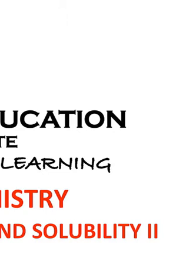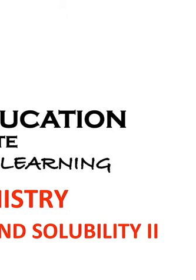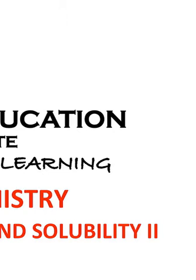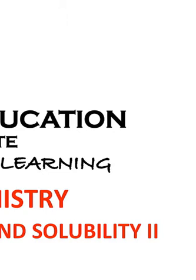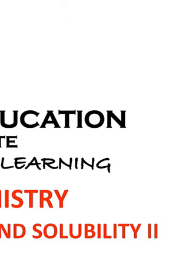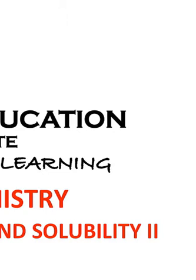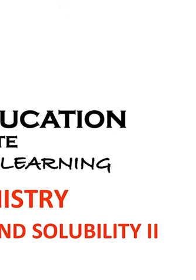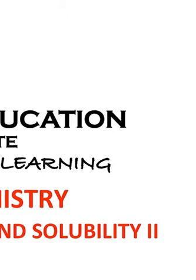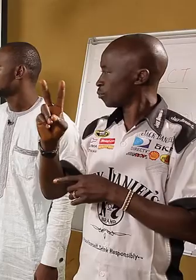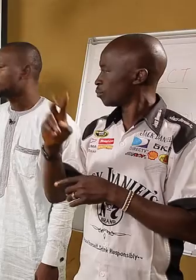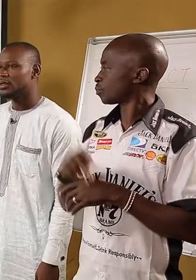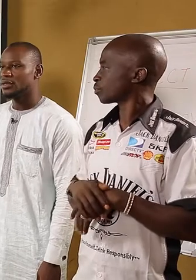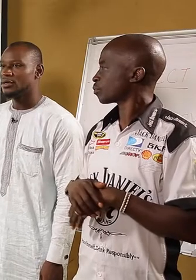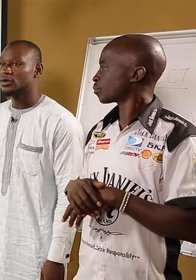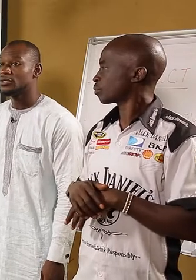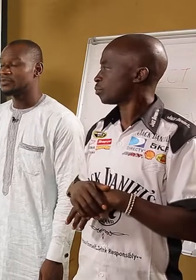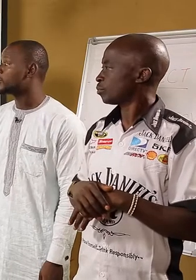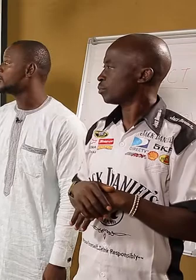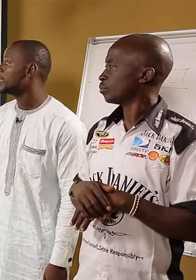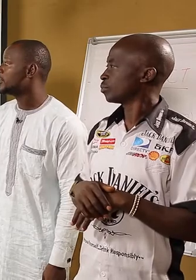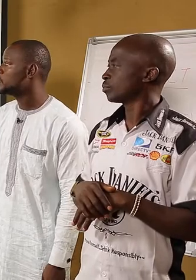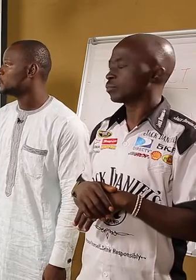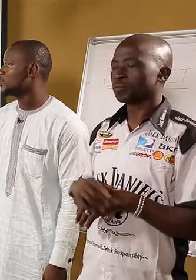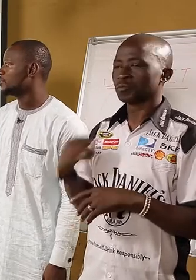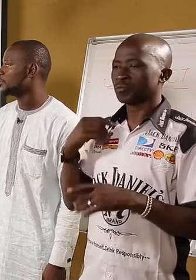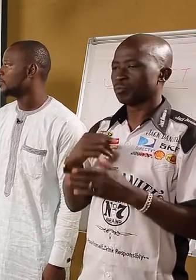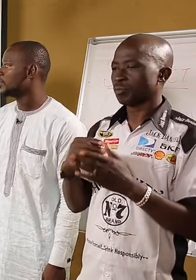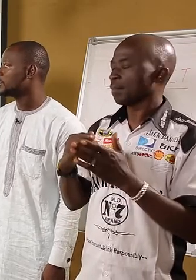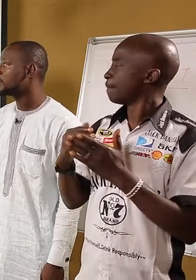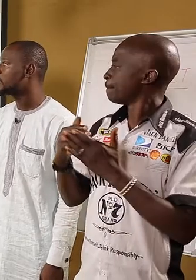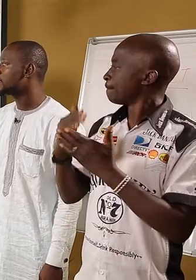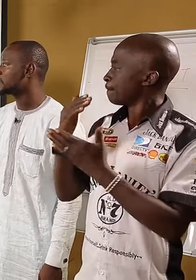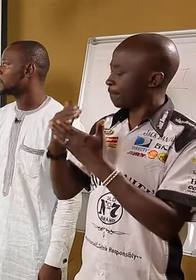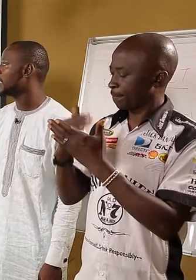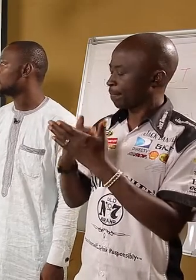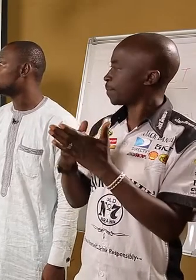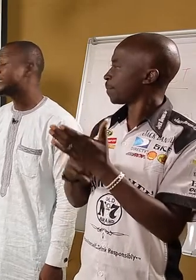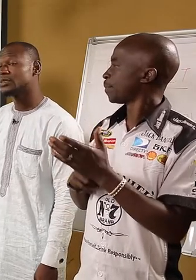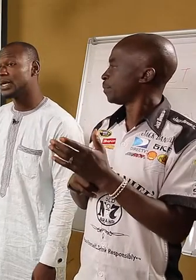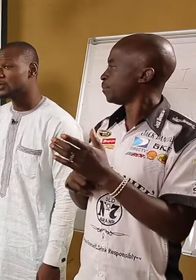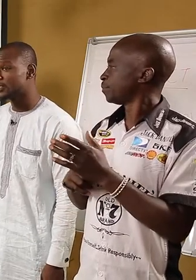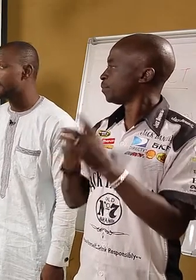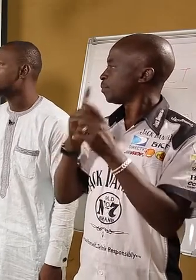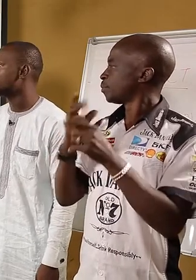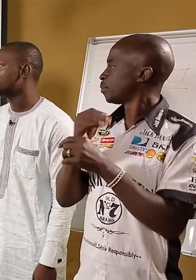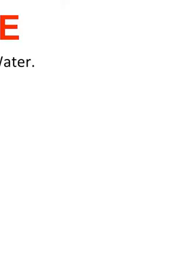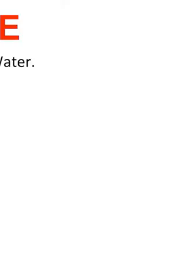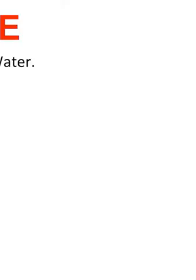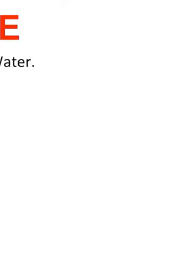part 2. The course is broken down into treatment and supply of municipal